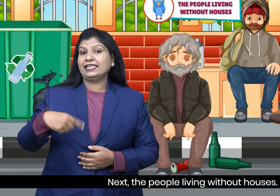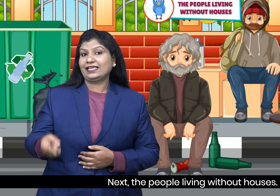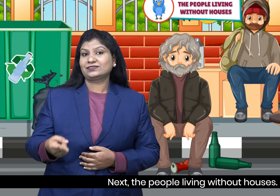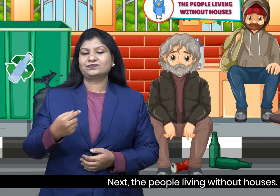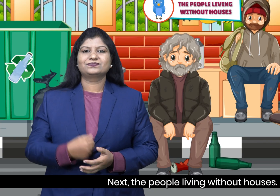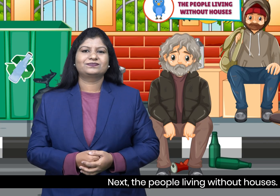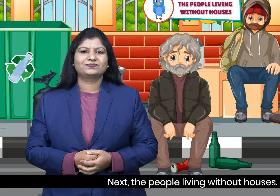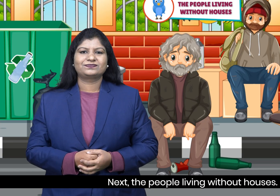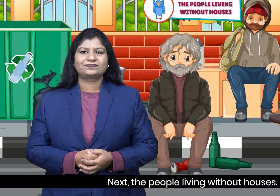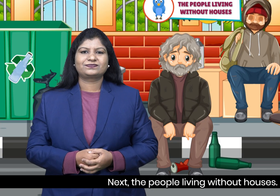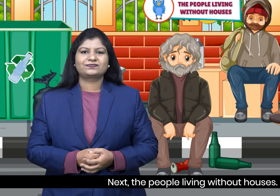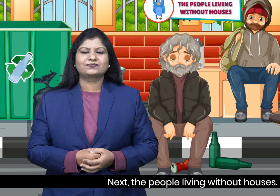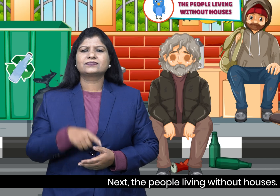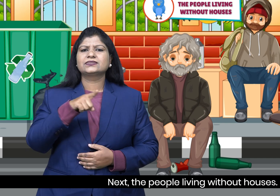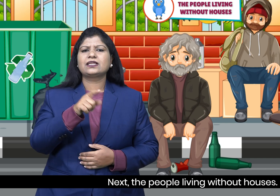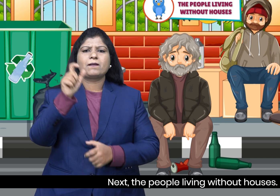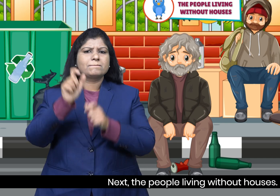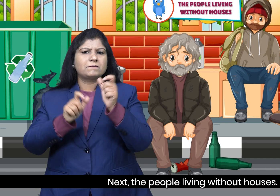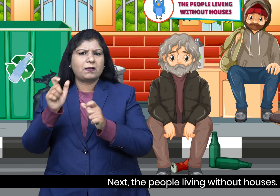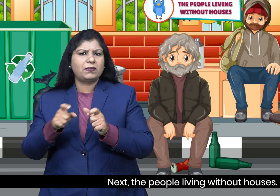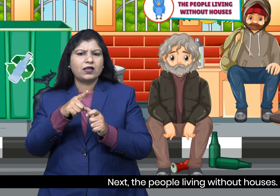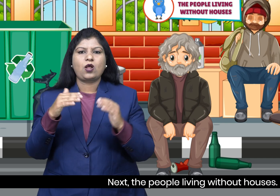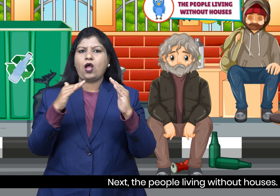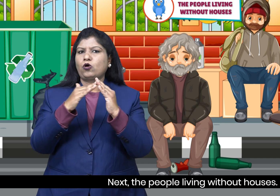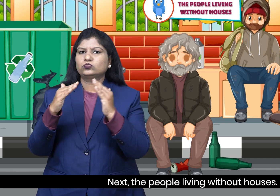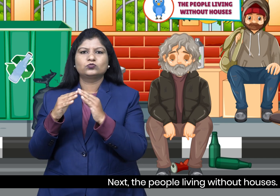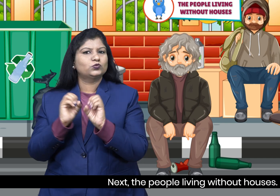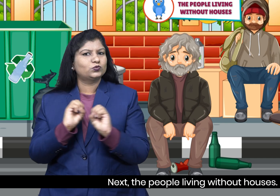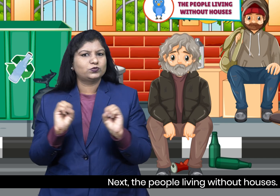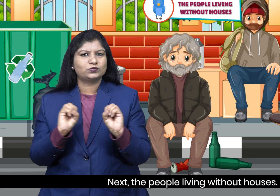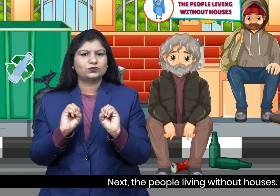Next, the people living without houses.